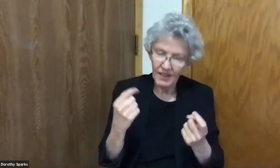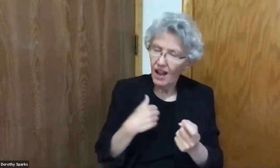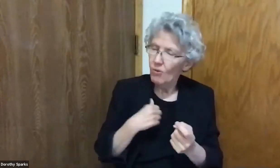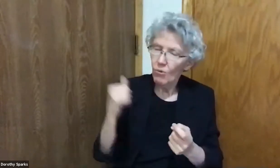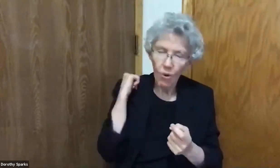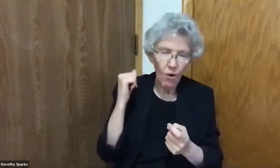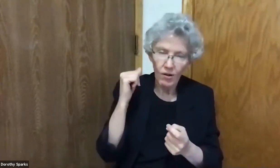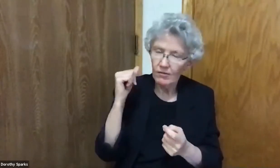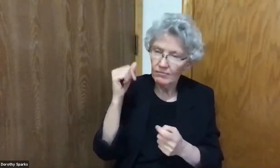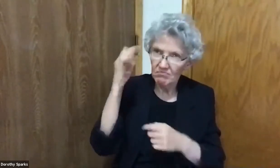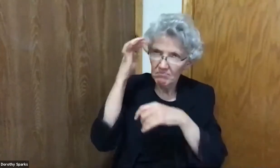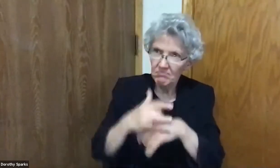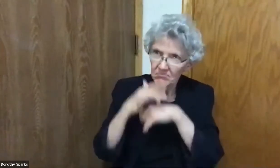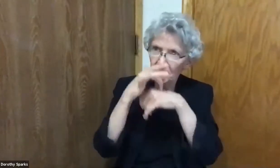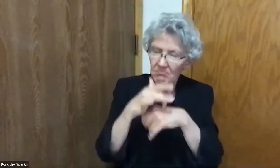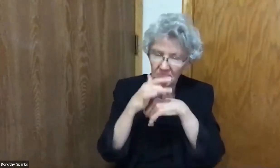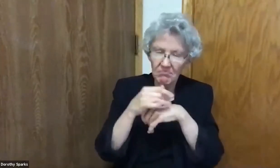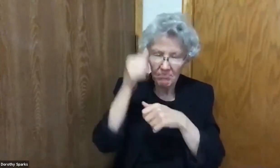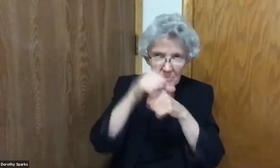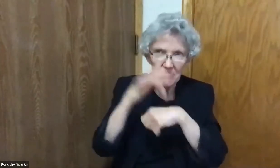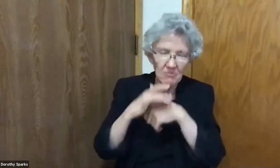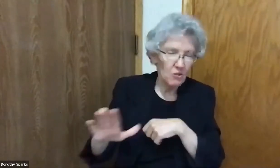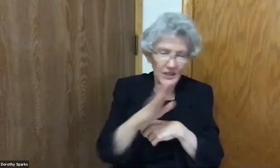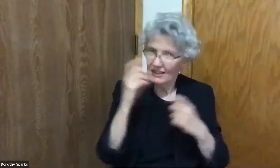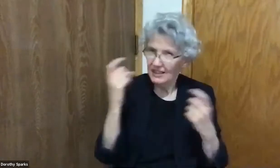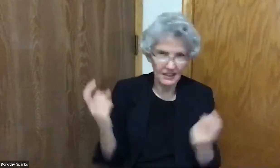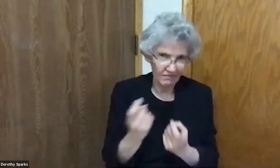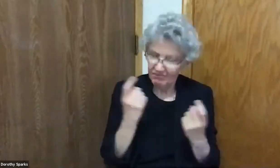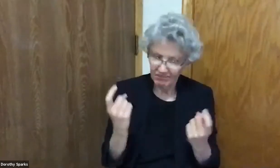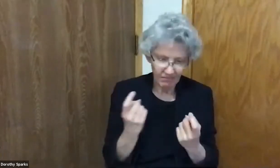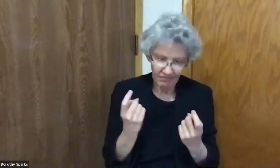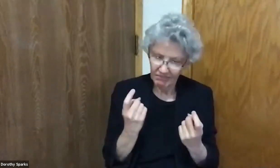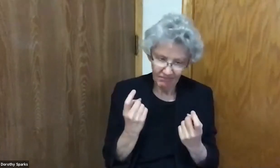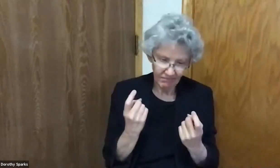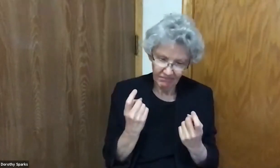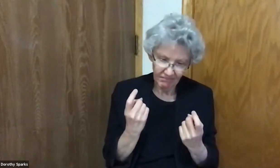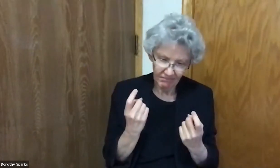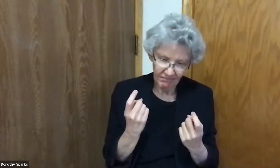iniquity, and I will remember their sins no more."